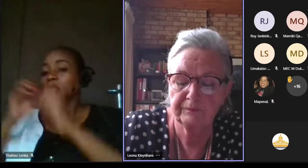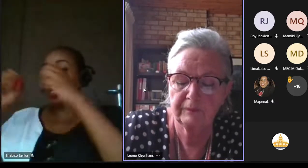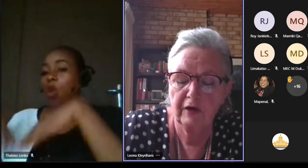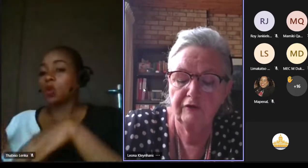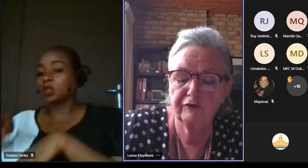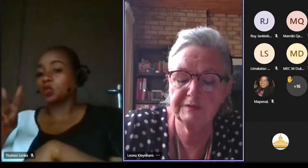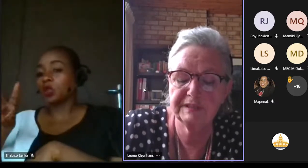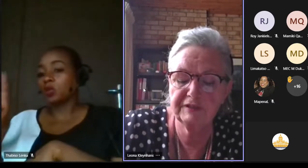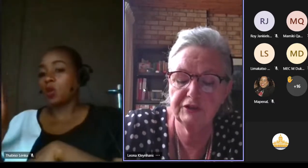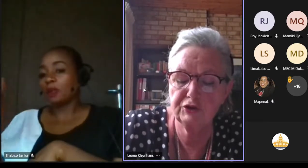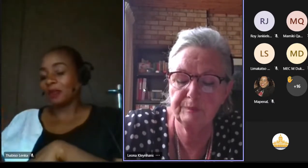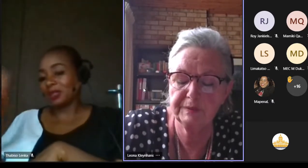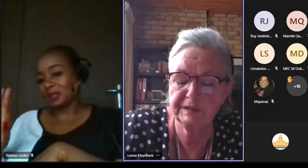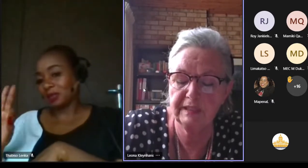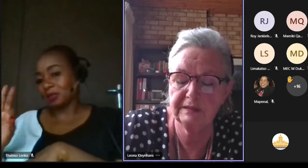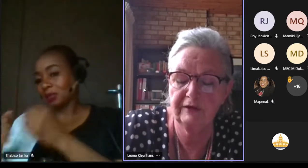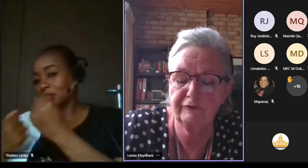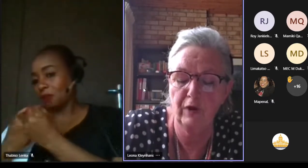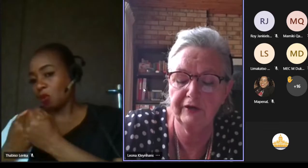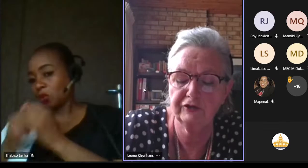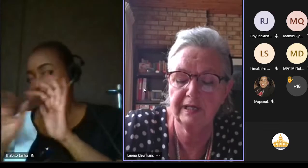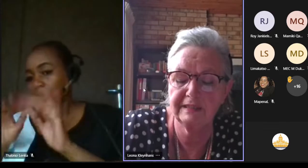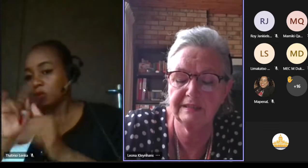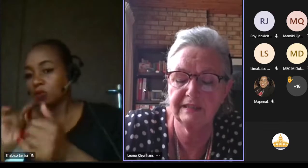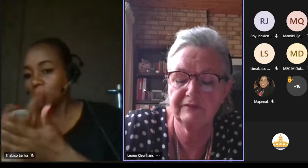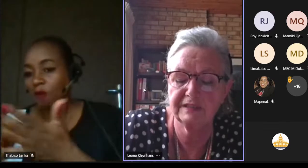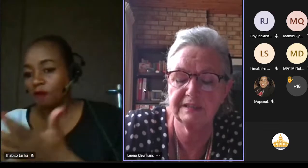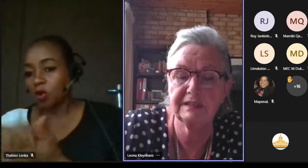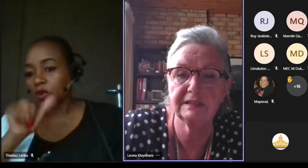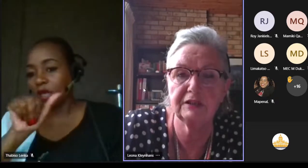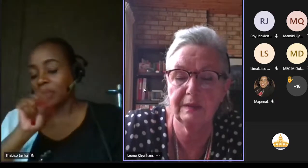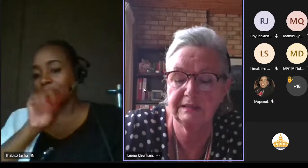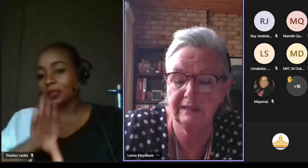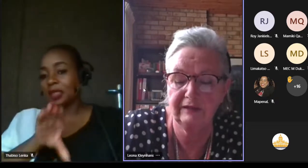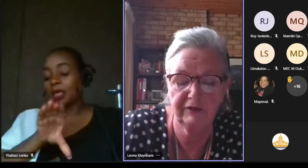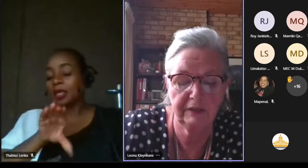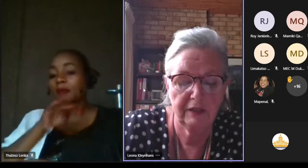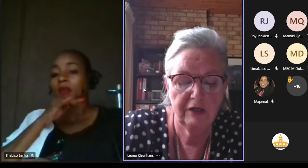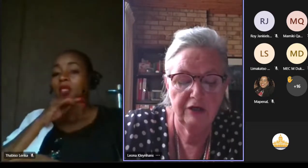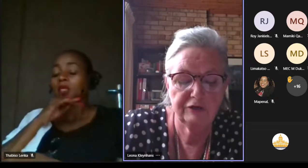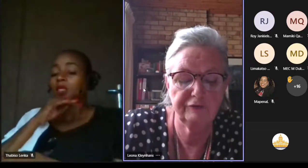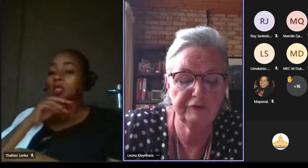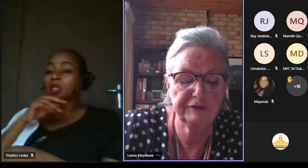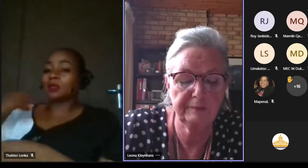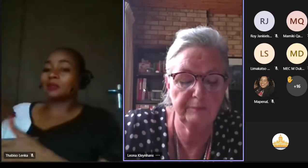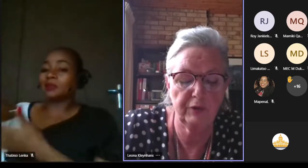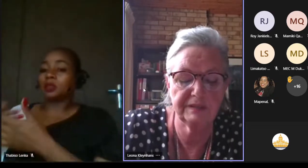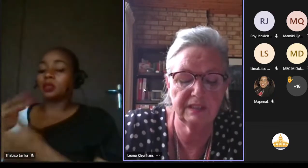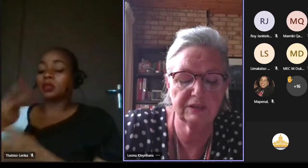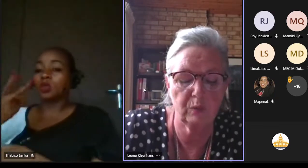support, from 72% and 487 seats in 2011 to